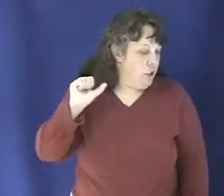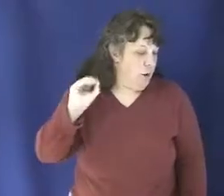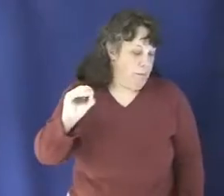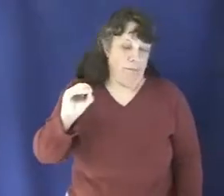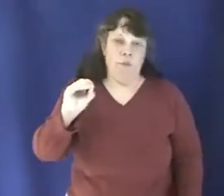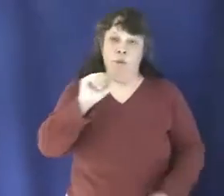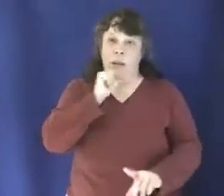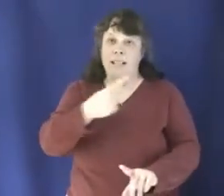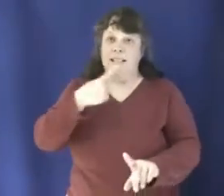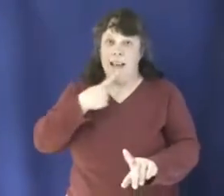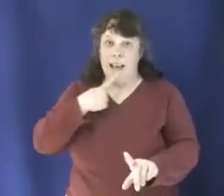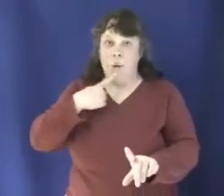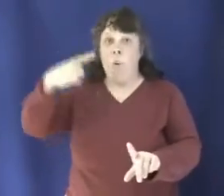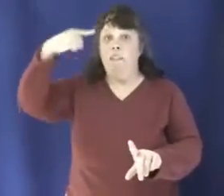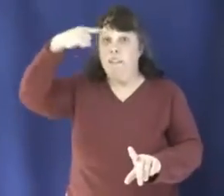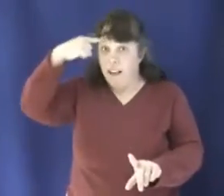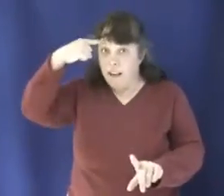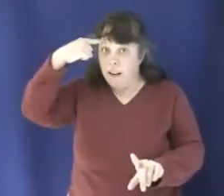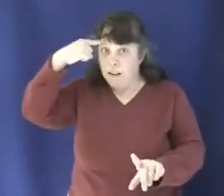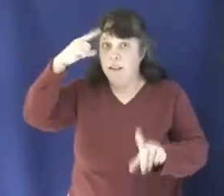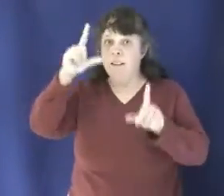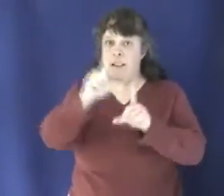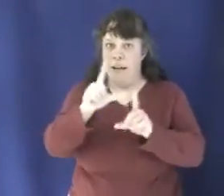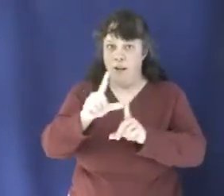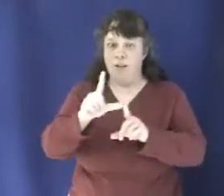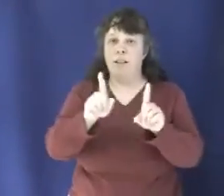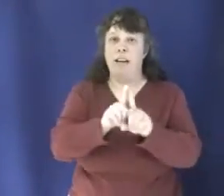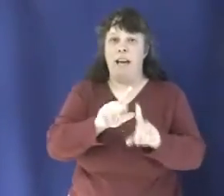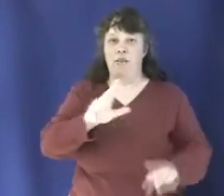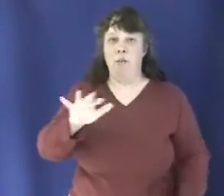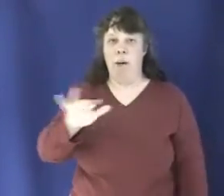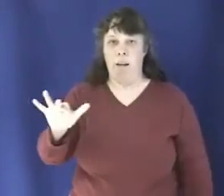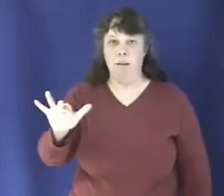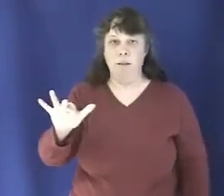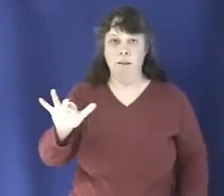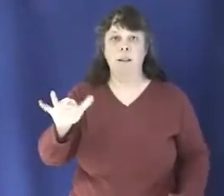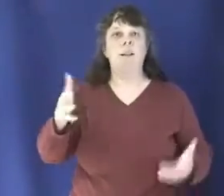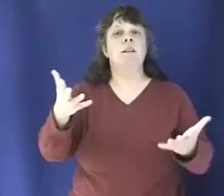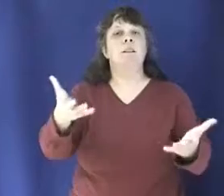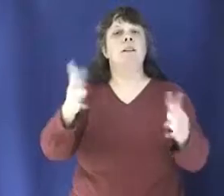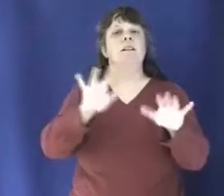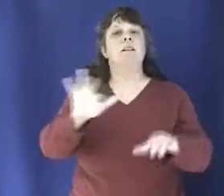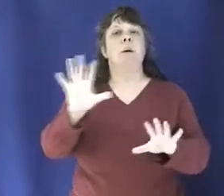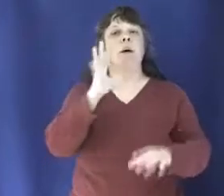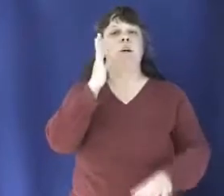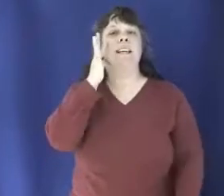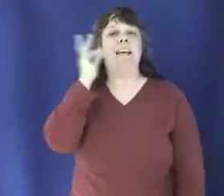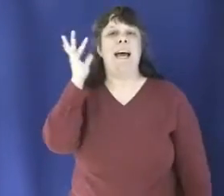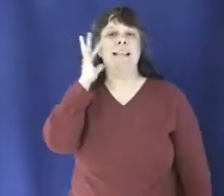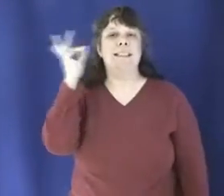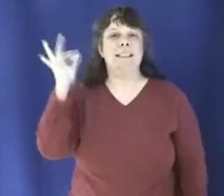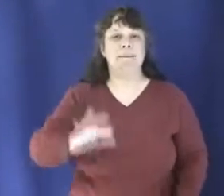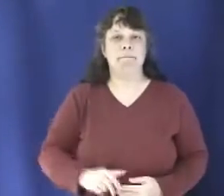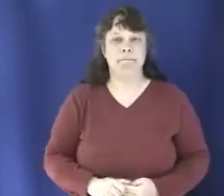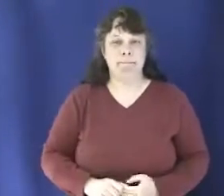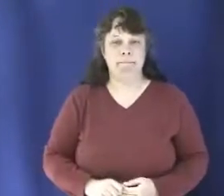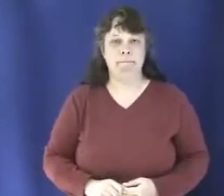So, do not say or think the letters as you spell. Spell cat.